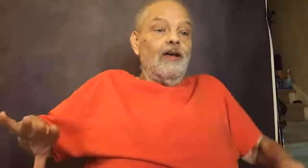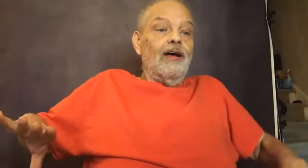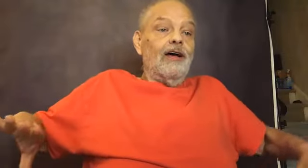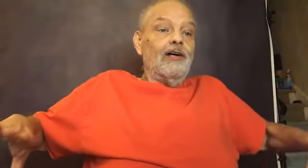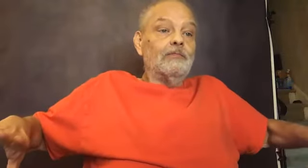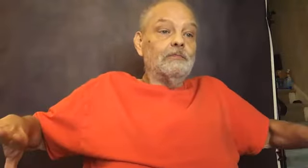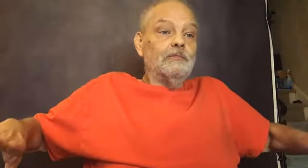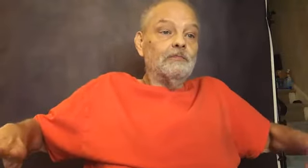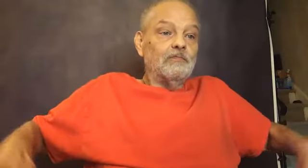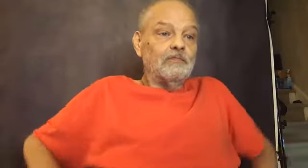So